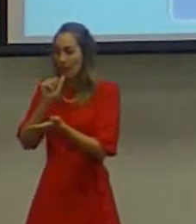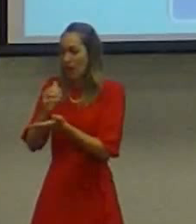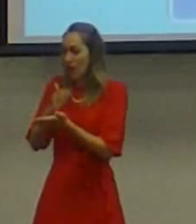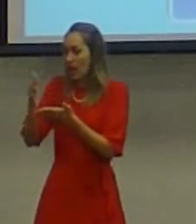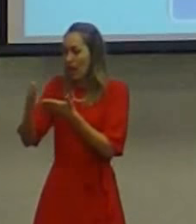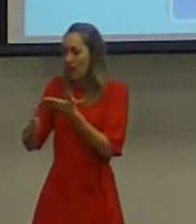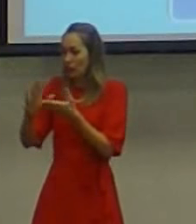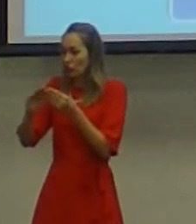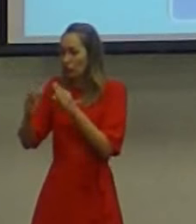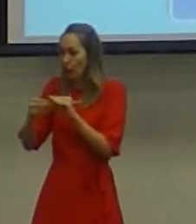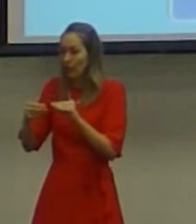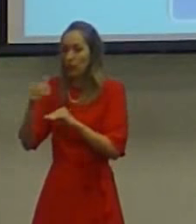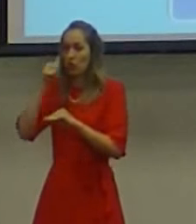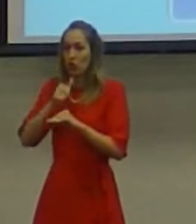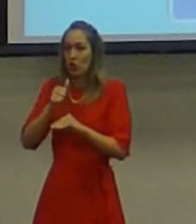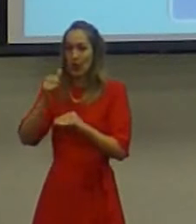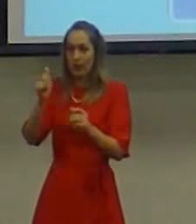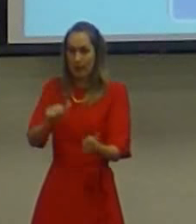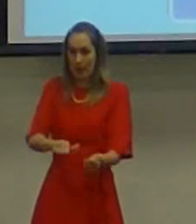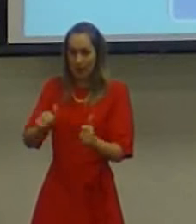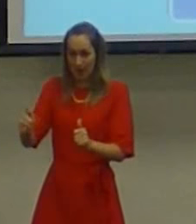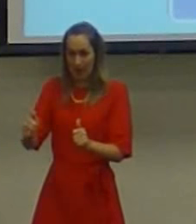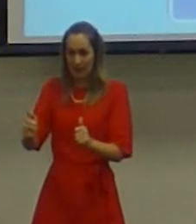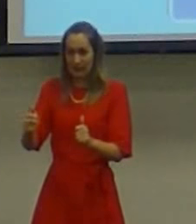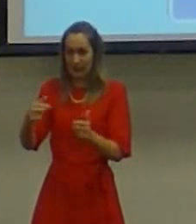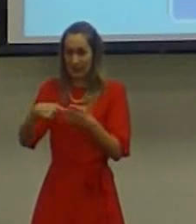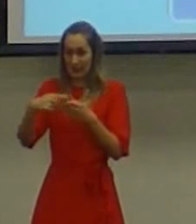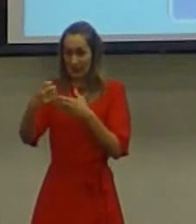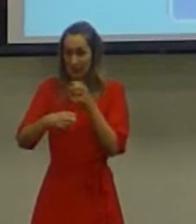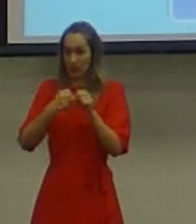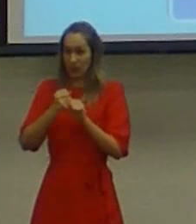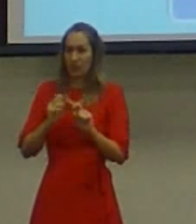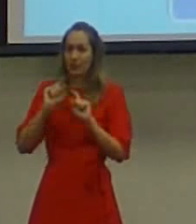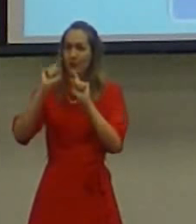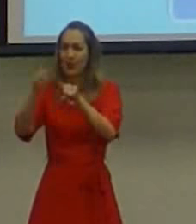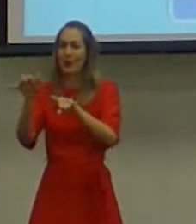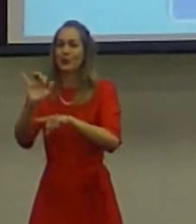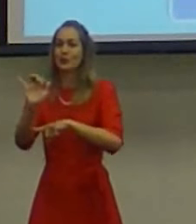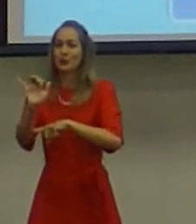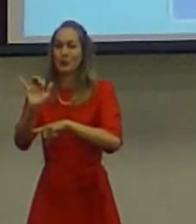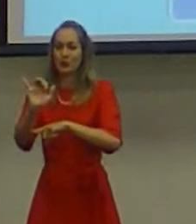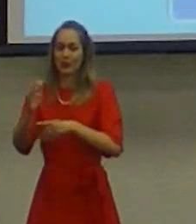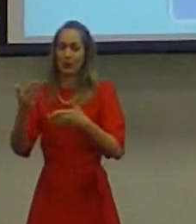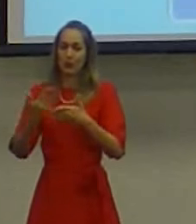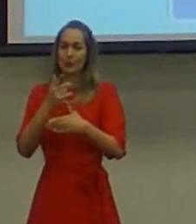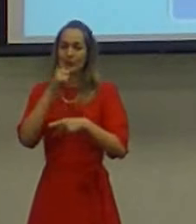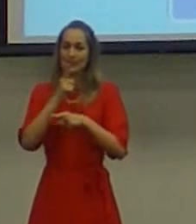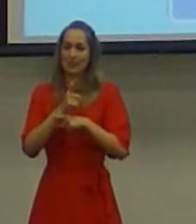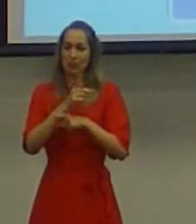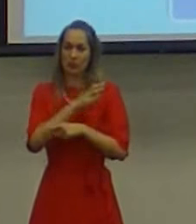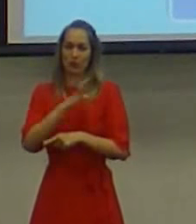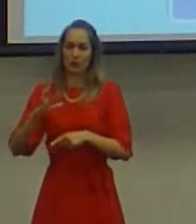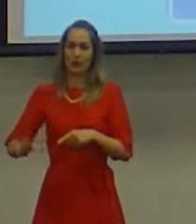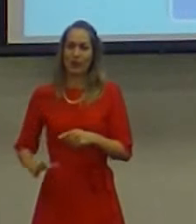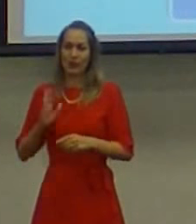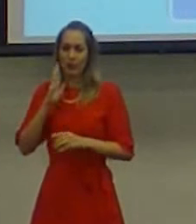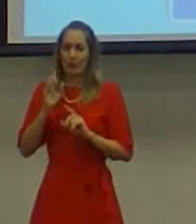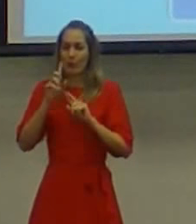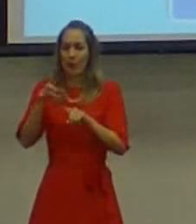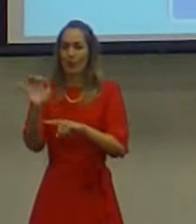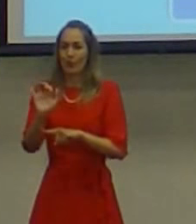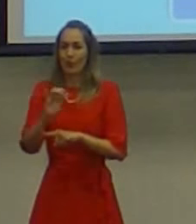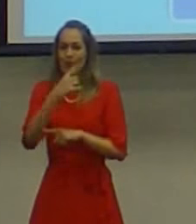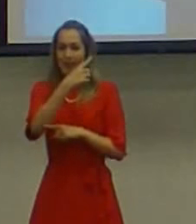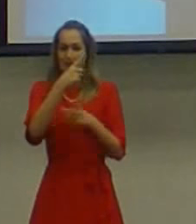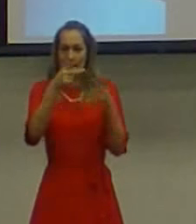Deja, the girl he baptized, is going with us this year back to, so this new sister in Christ is going to go back. And these are the places